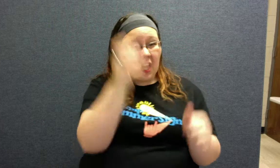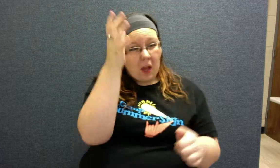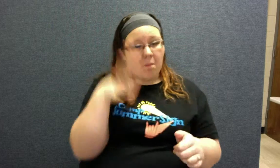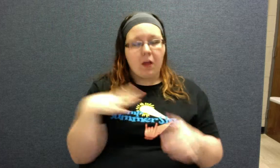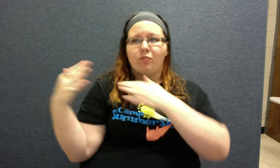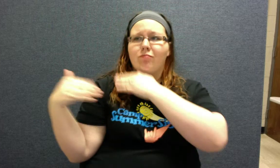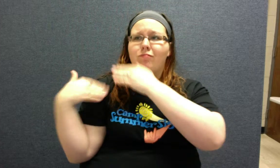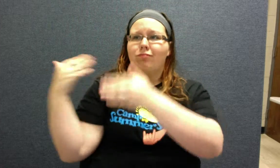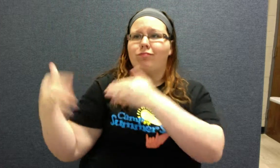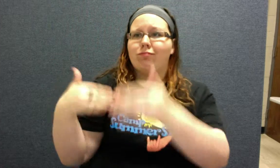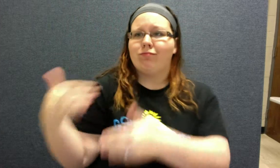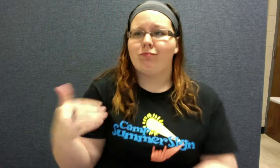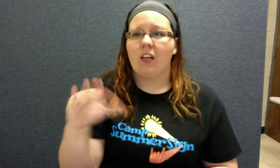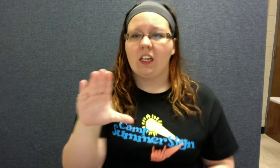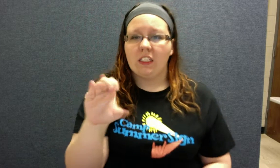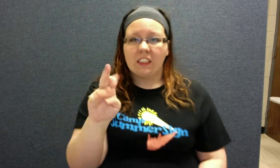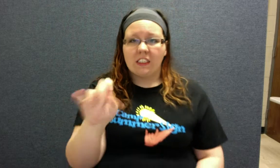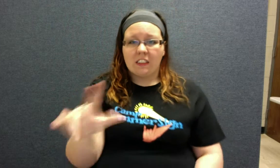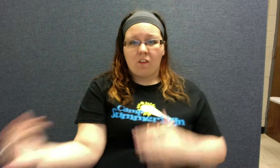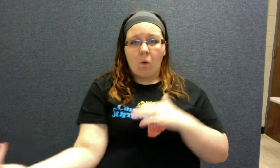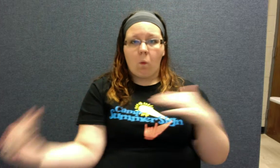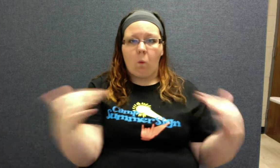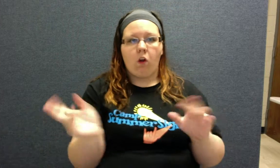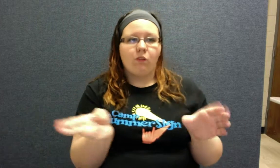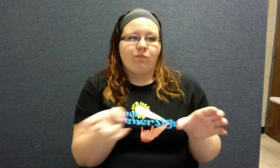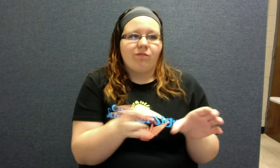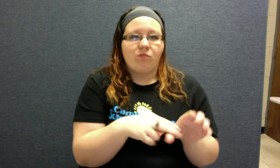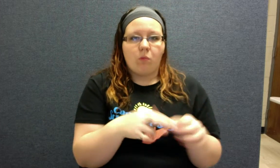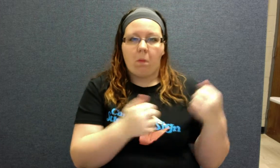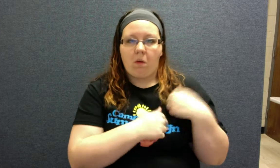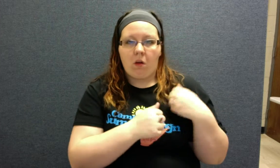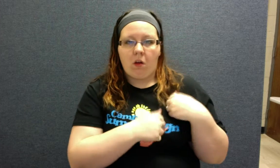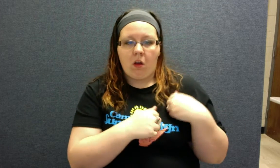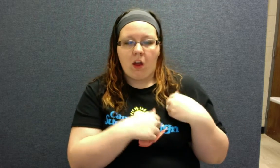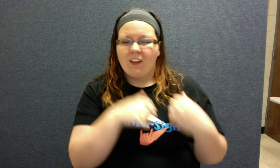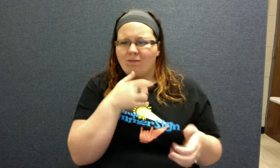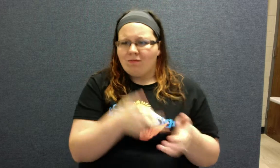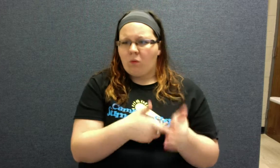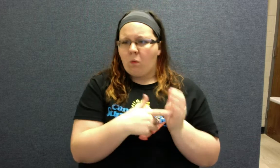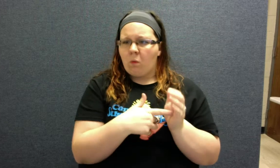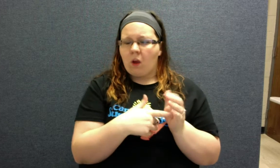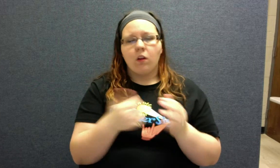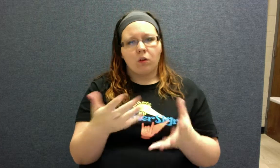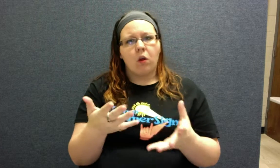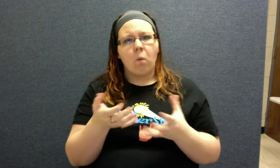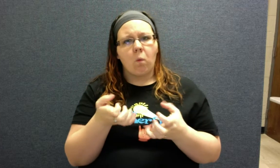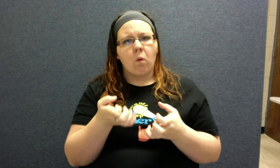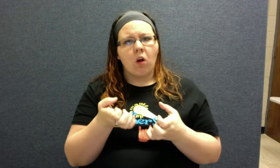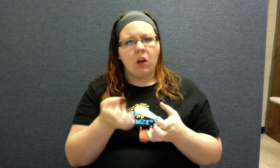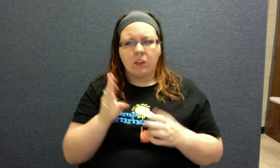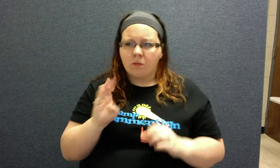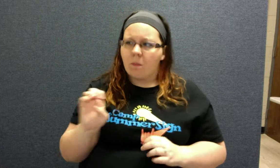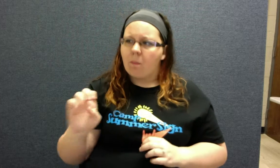the military. You know, it wasn't a requirement. It was something that I wanted to do. It was a way that I thought I could give back to my community. It was partly to do